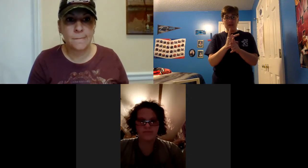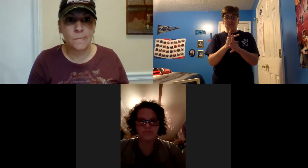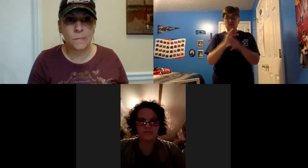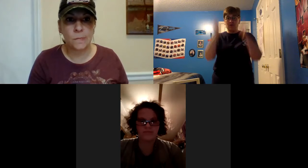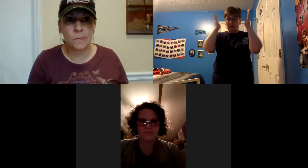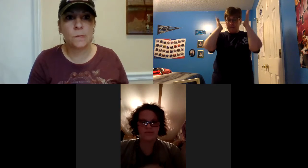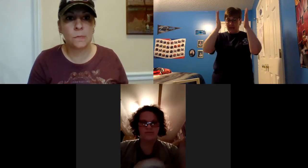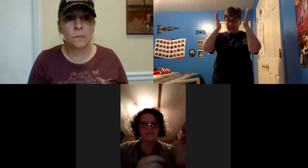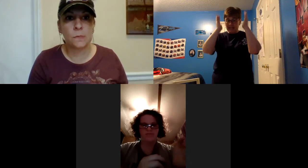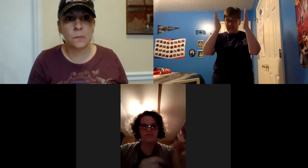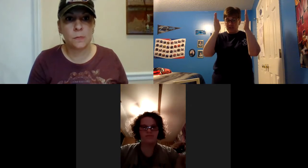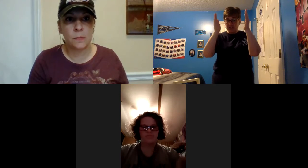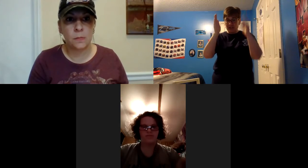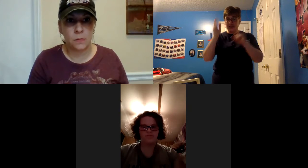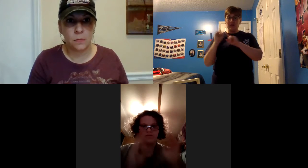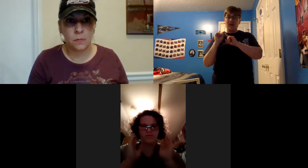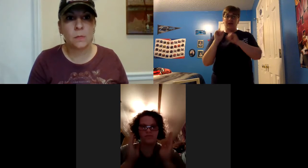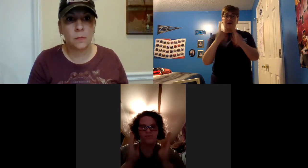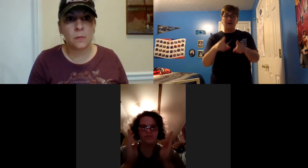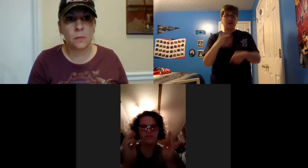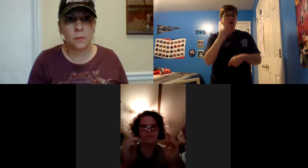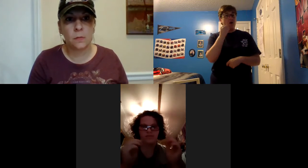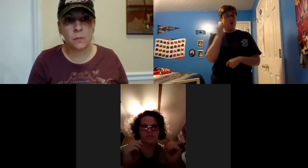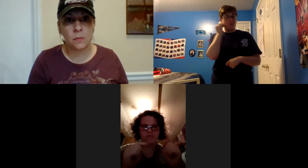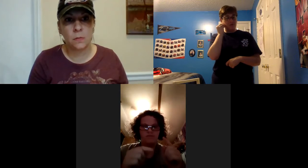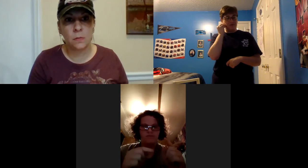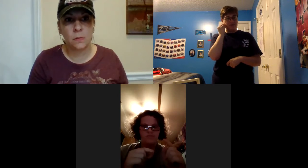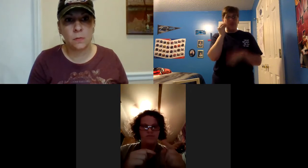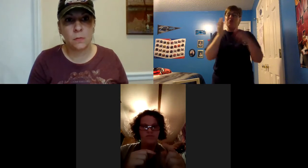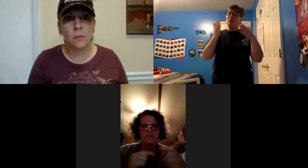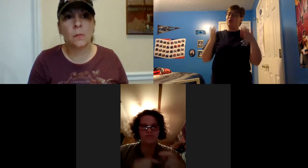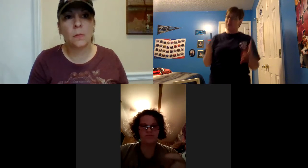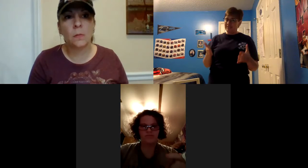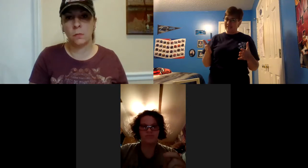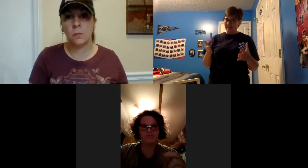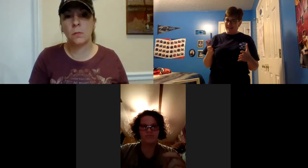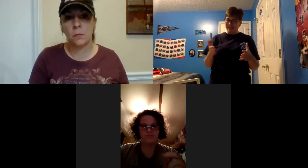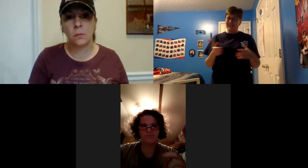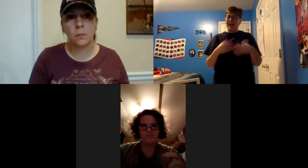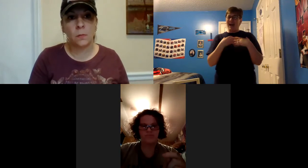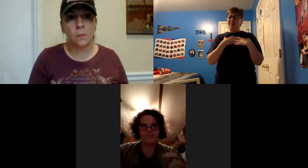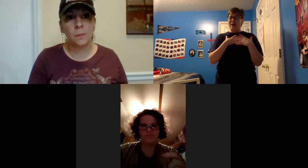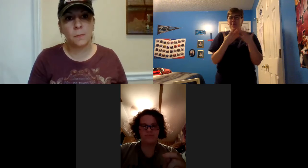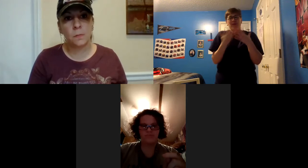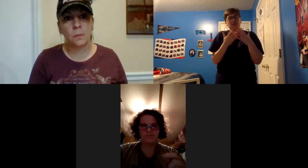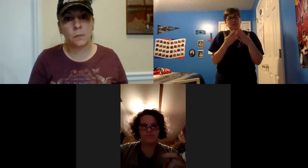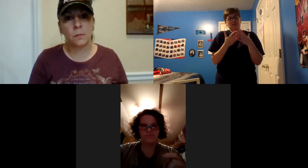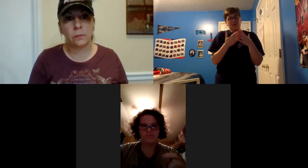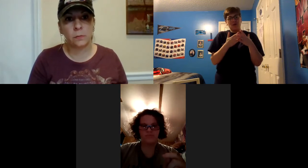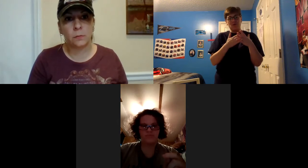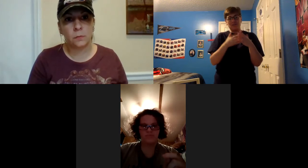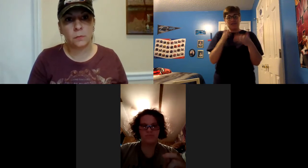be careful, pay attention, go home. You could say that. I probably